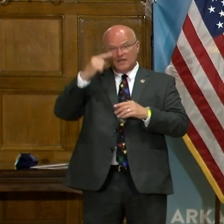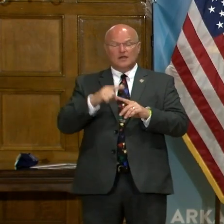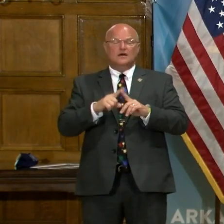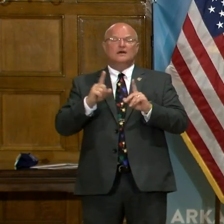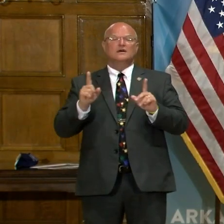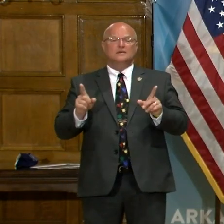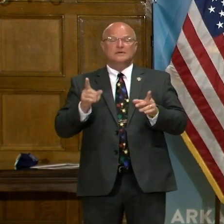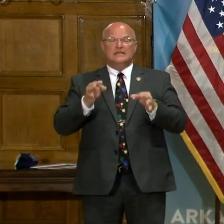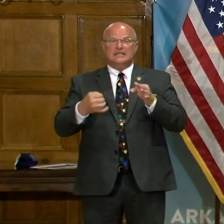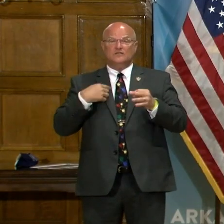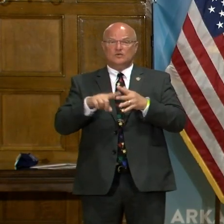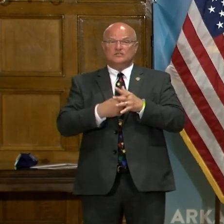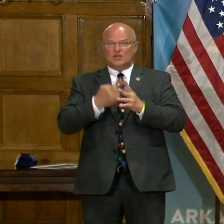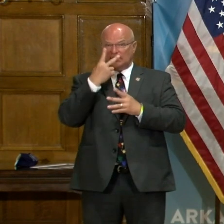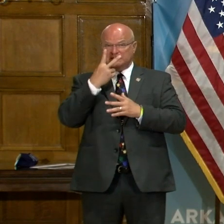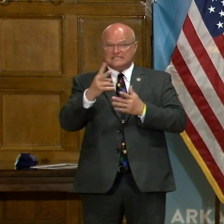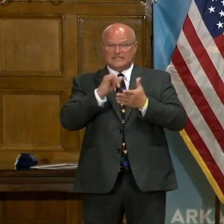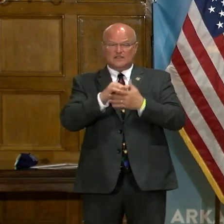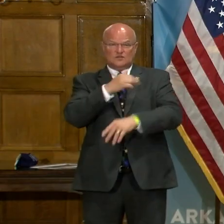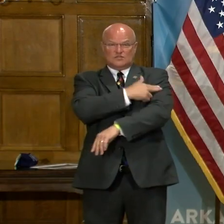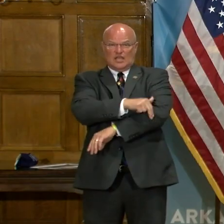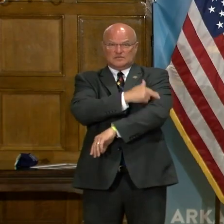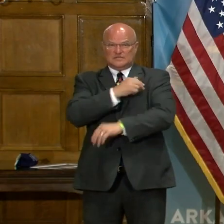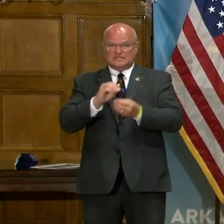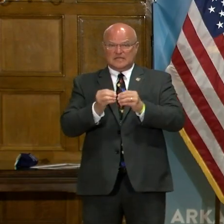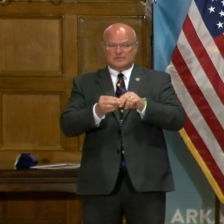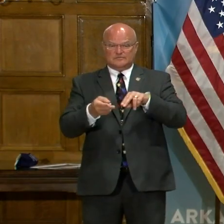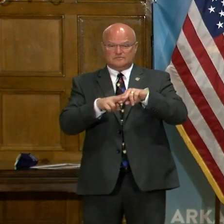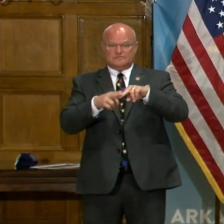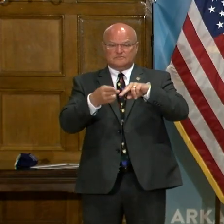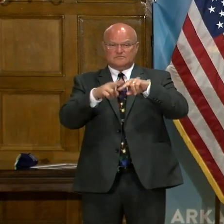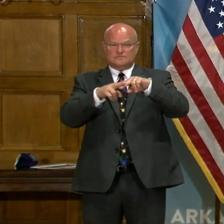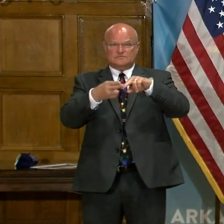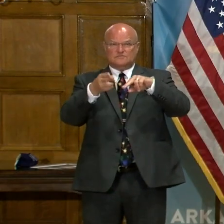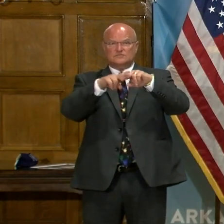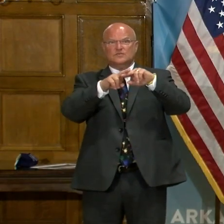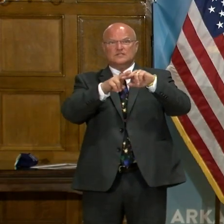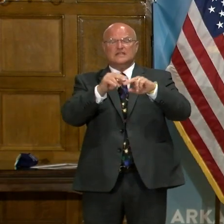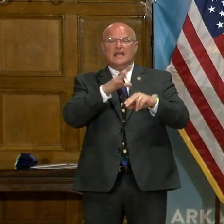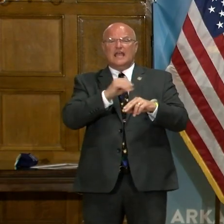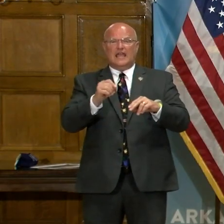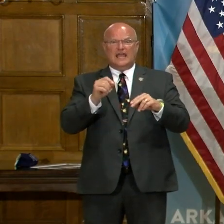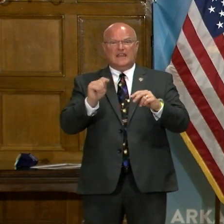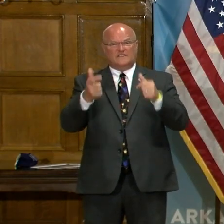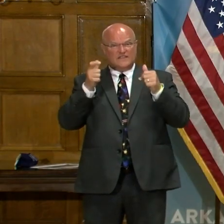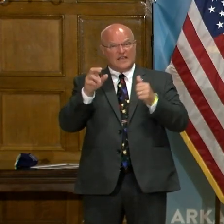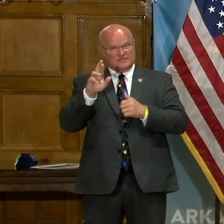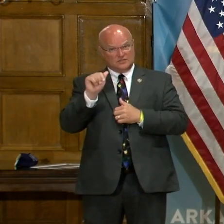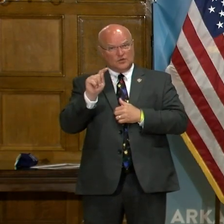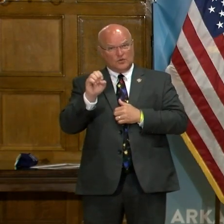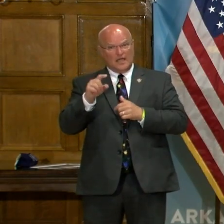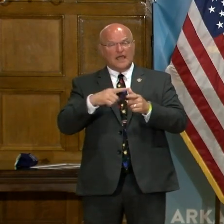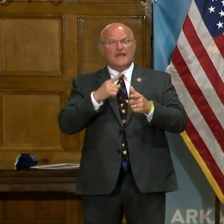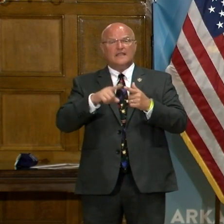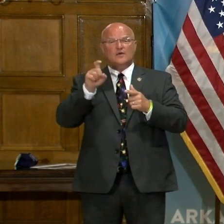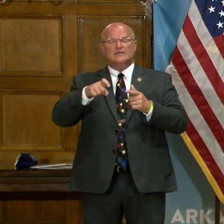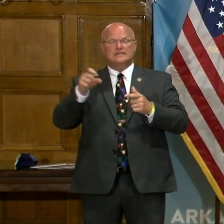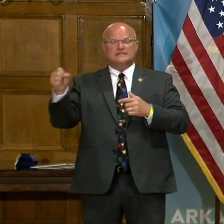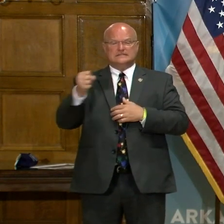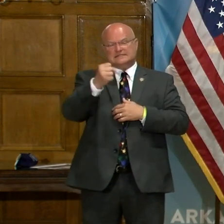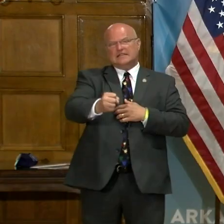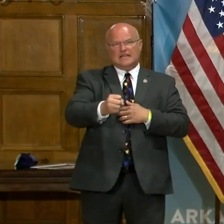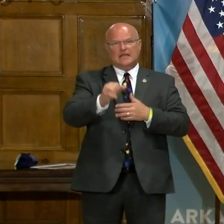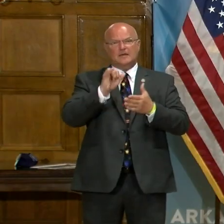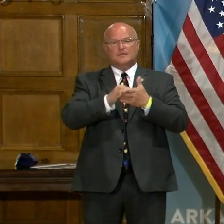but if we start to see those hospitalizations increasing at a much faster rate, then we'll need to bring in